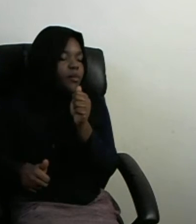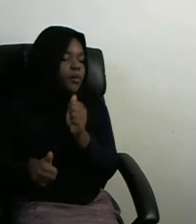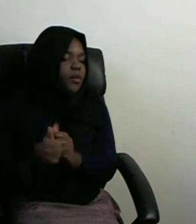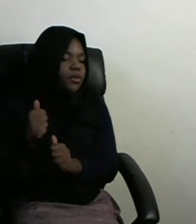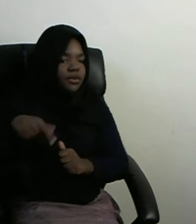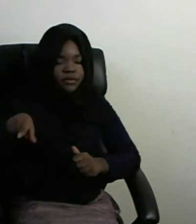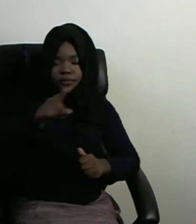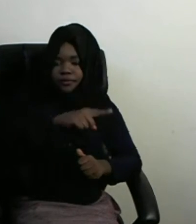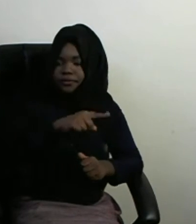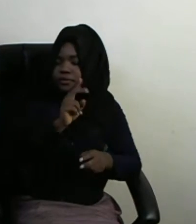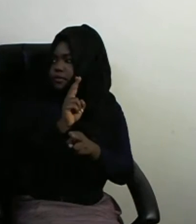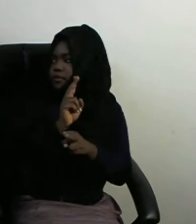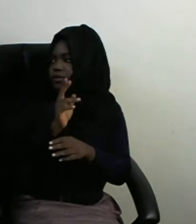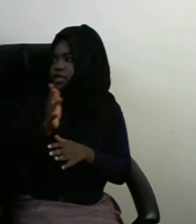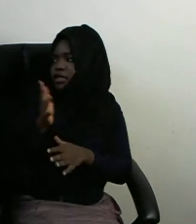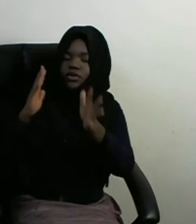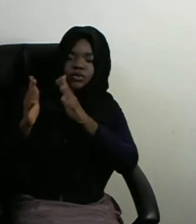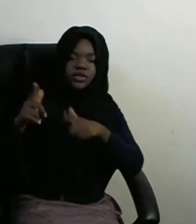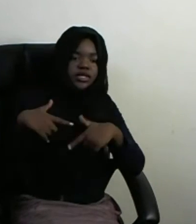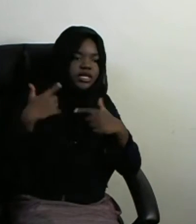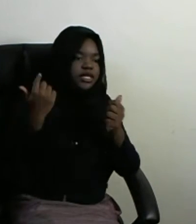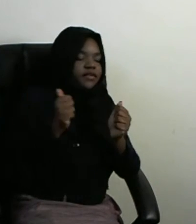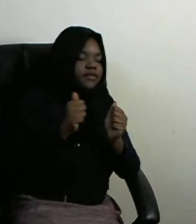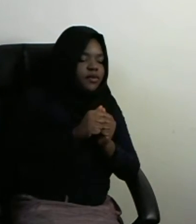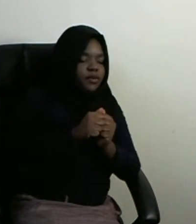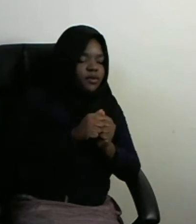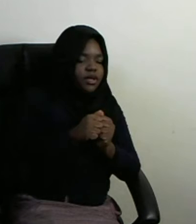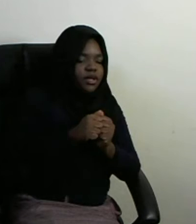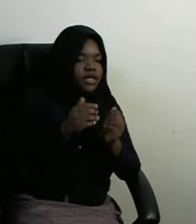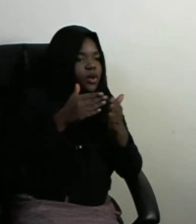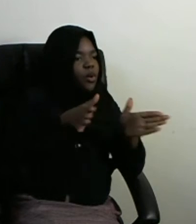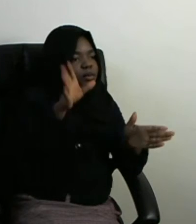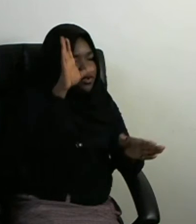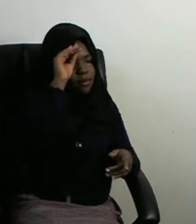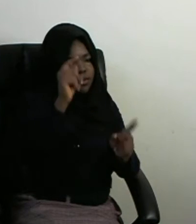of them, they used to live with an open